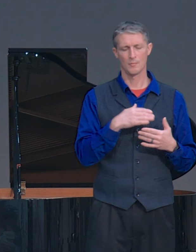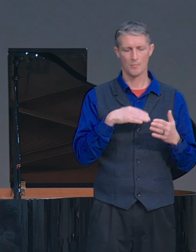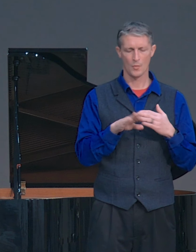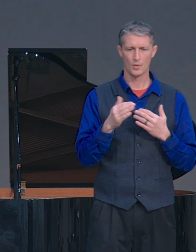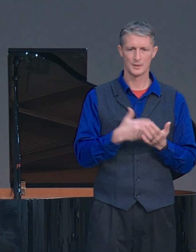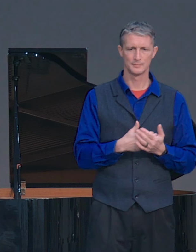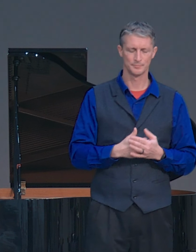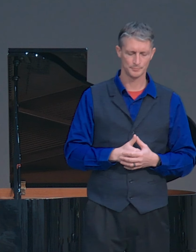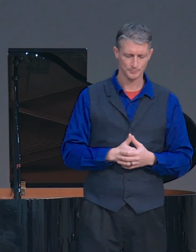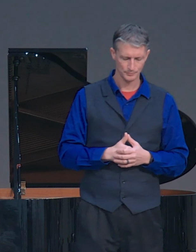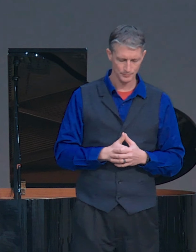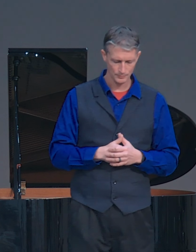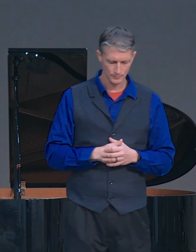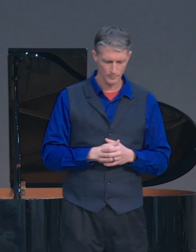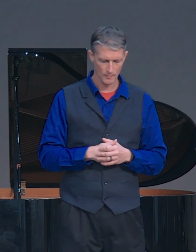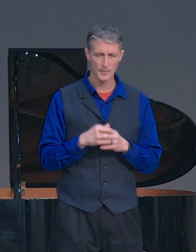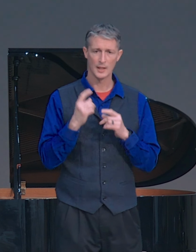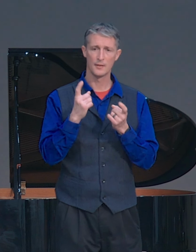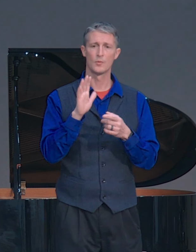Give your life to Jesus today.